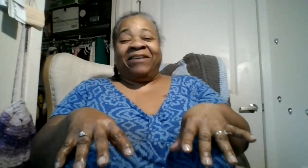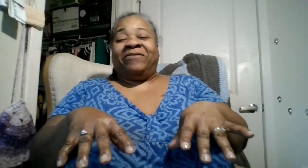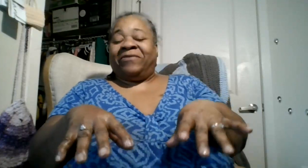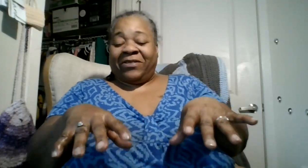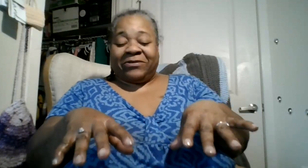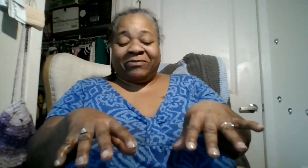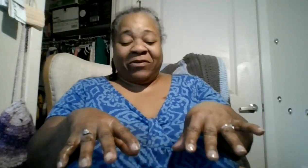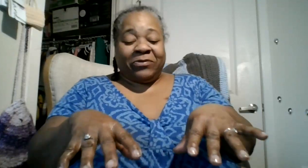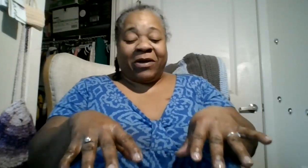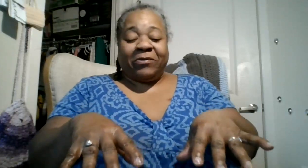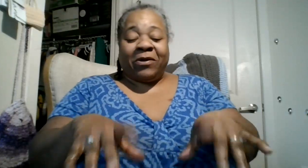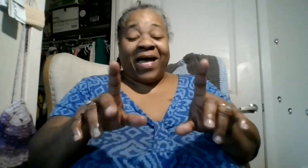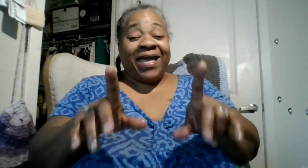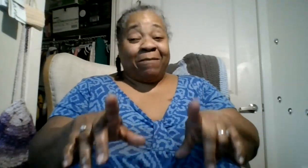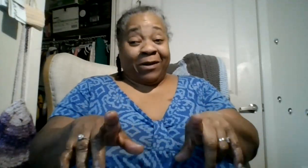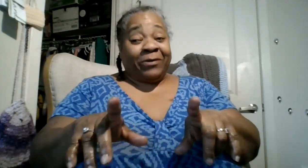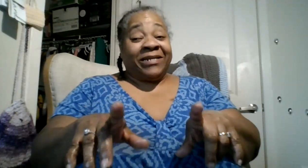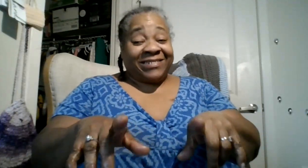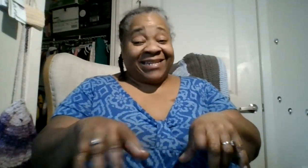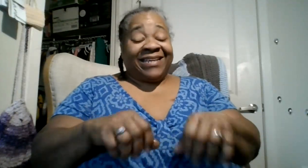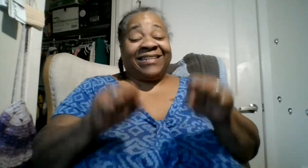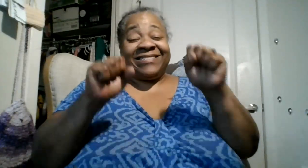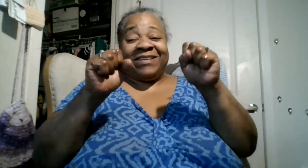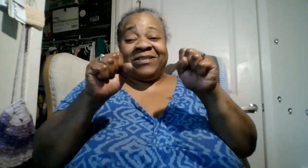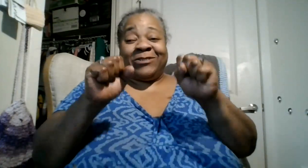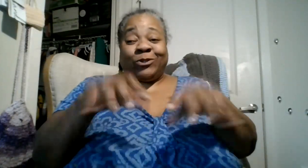For those of you who don't know, I am learning to knit. Drop.